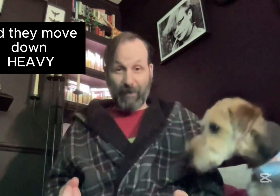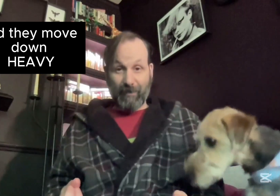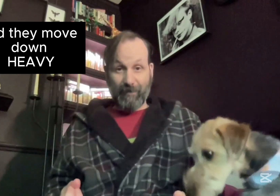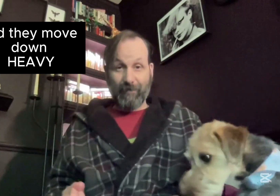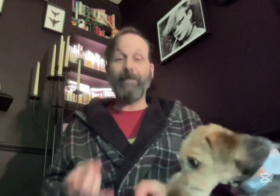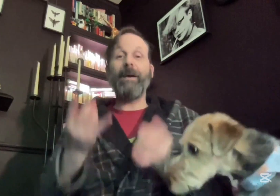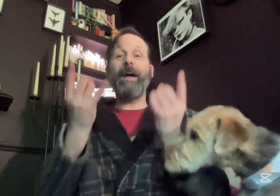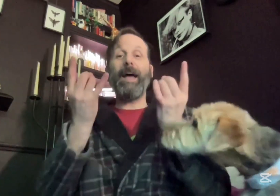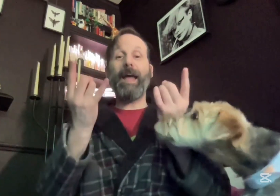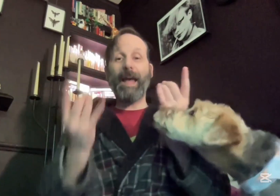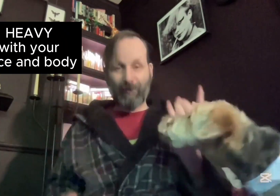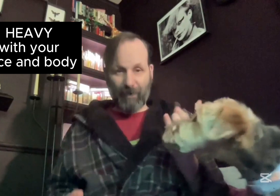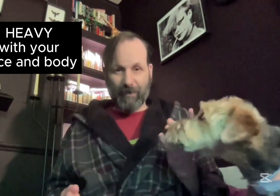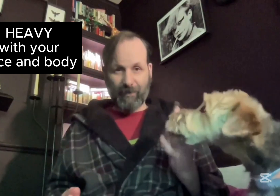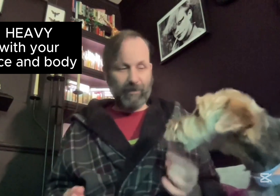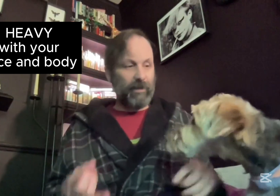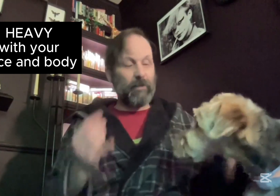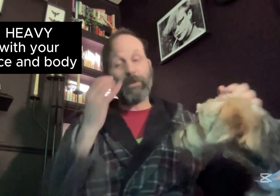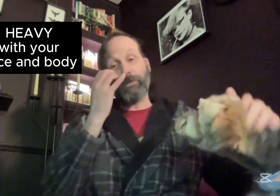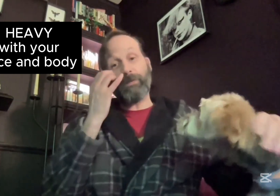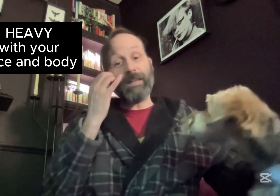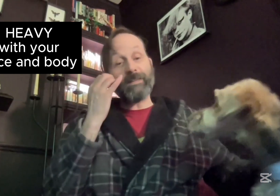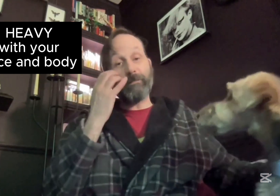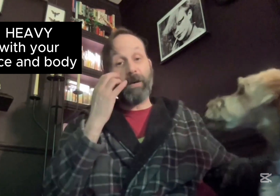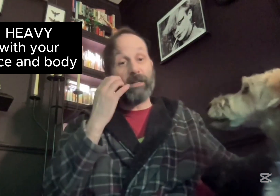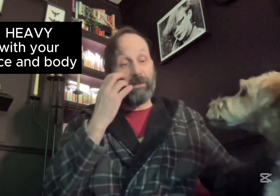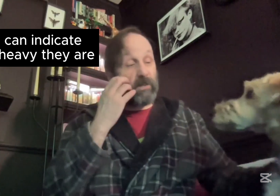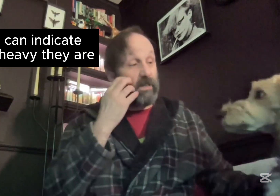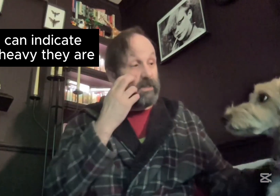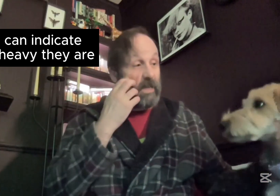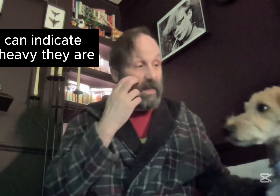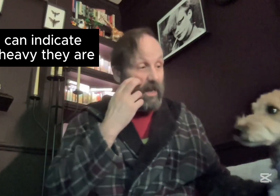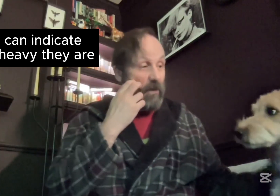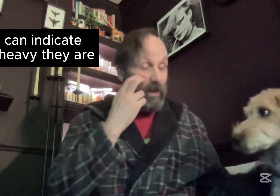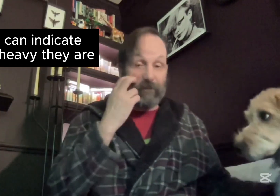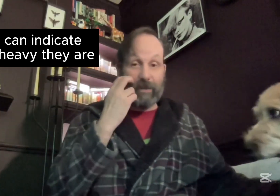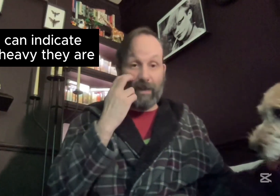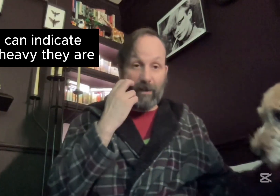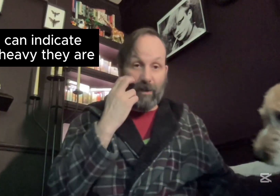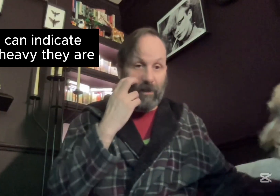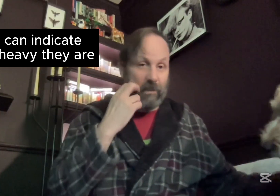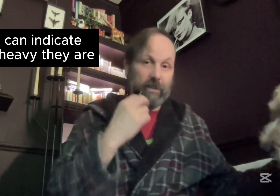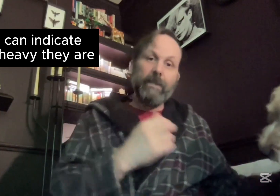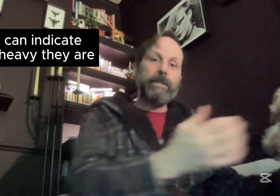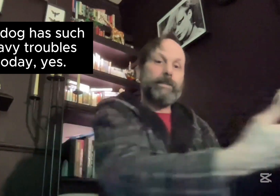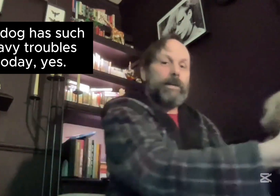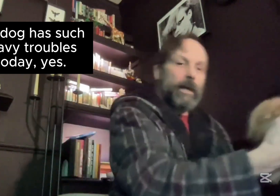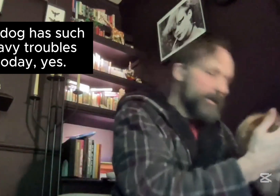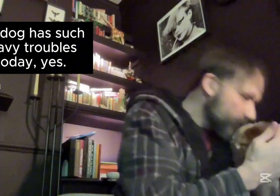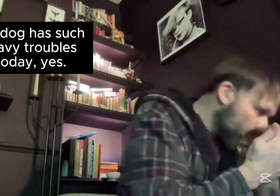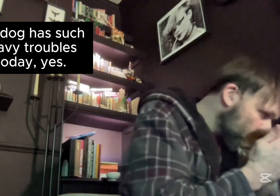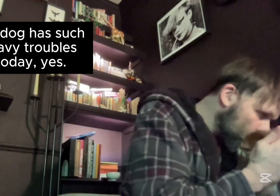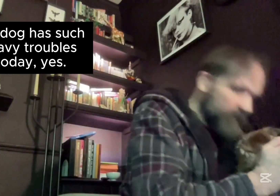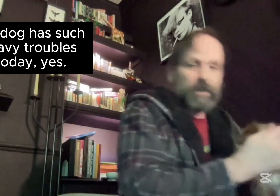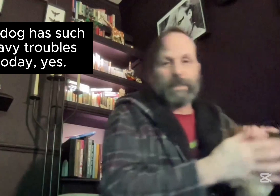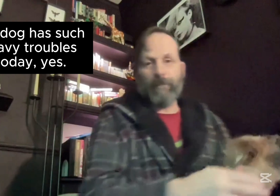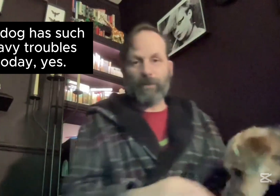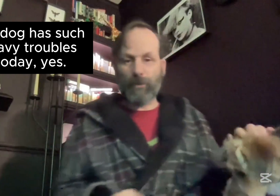heavy, heavy. And with your face and body, you can indicate how heavy they are. This dog has such heavy